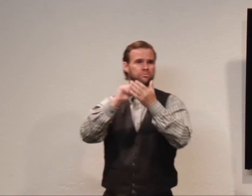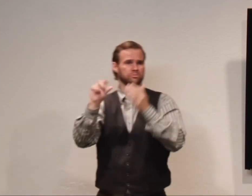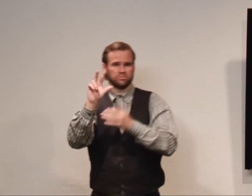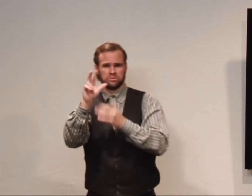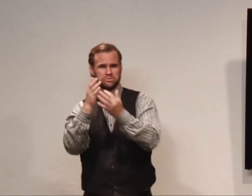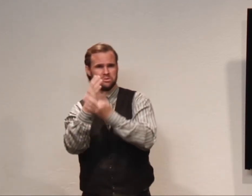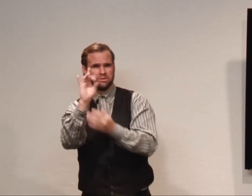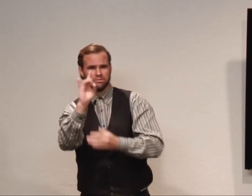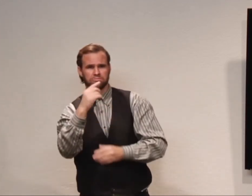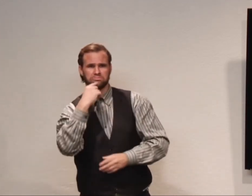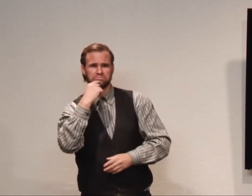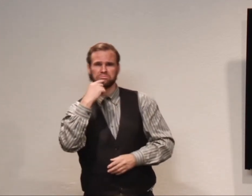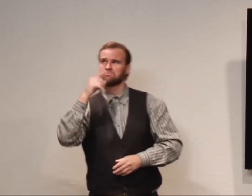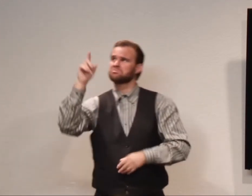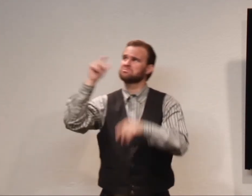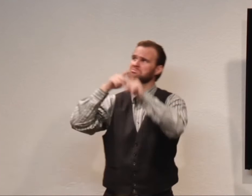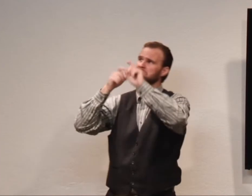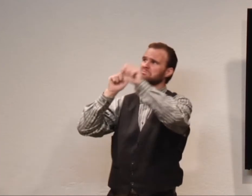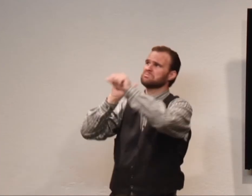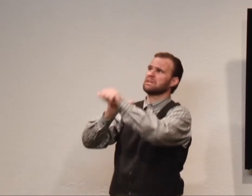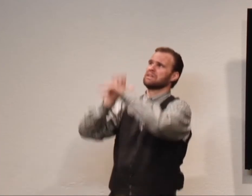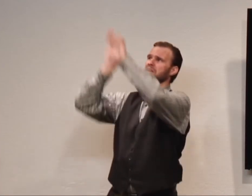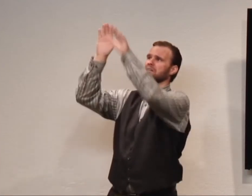holy nation.